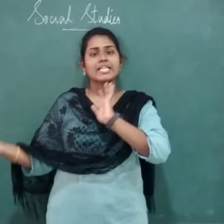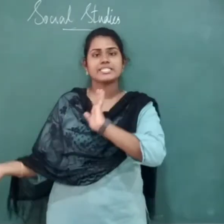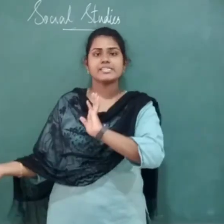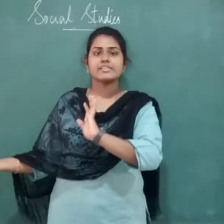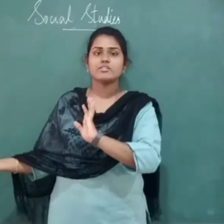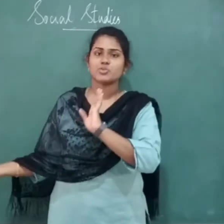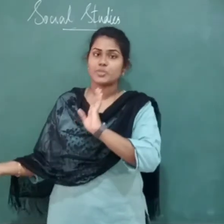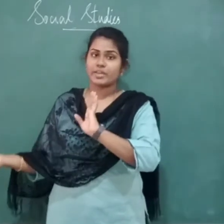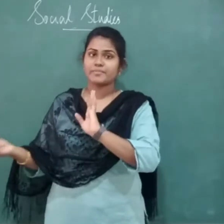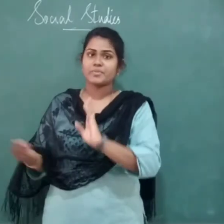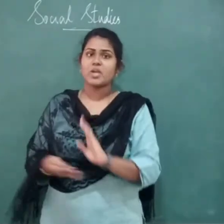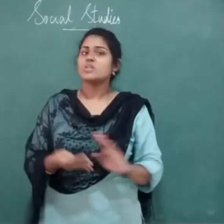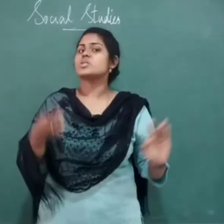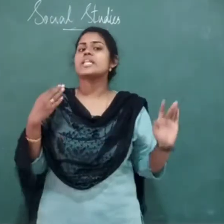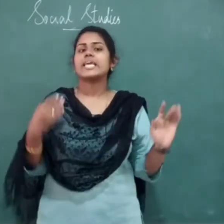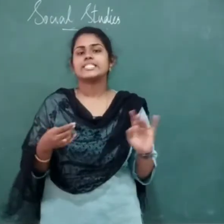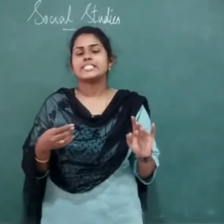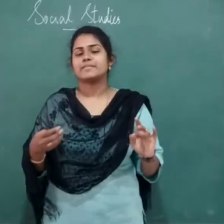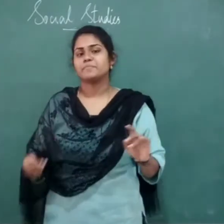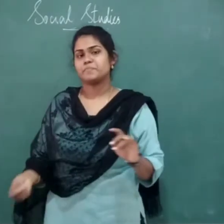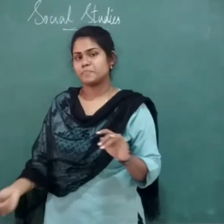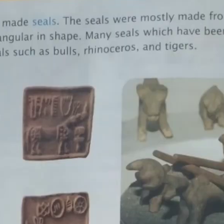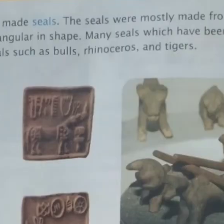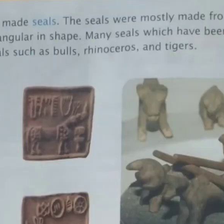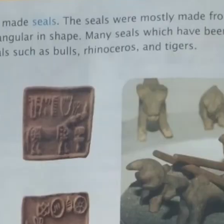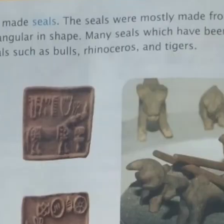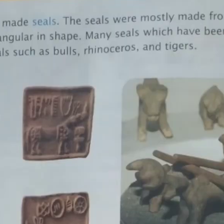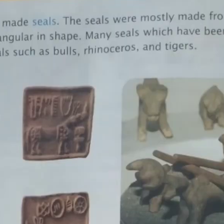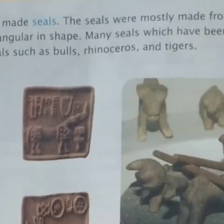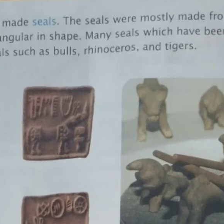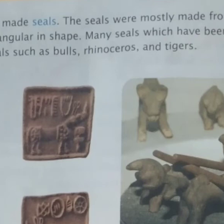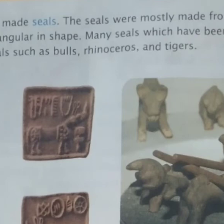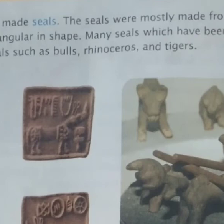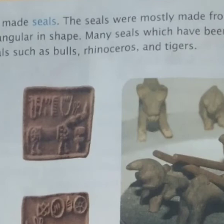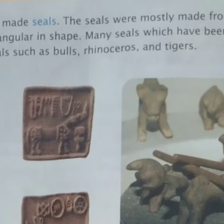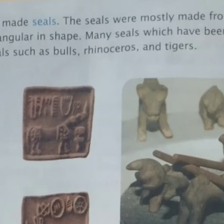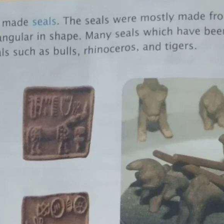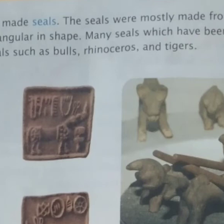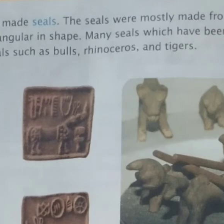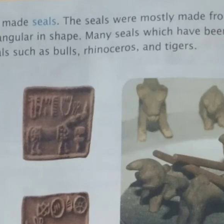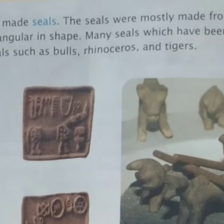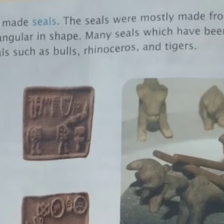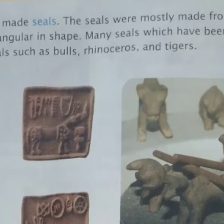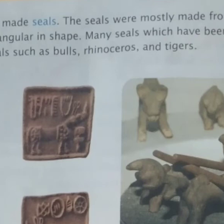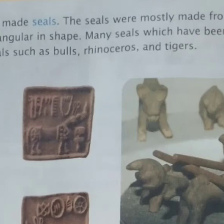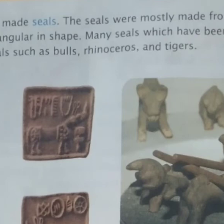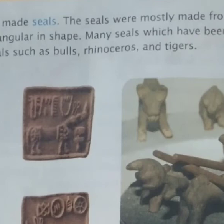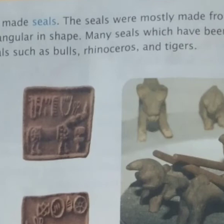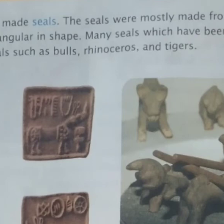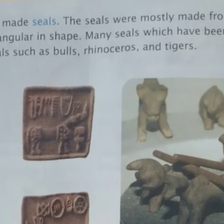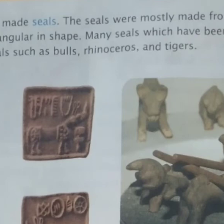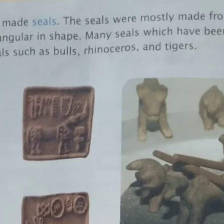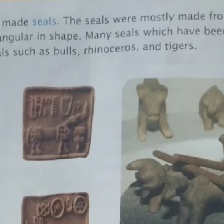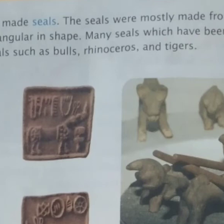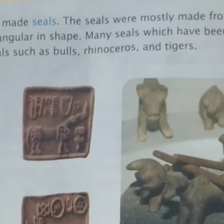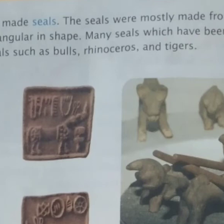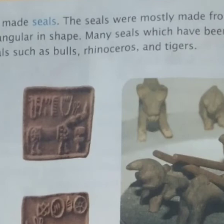dancing girl too there. So next, the Harappans also made seals. The seals were mostly made from